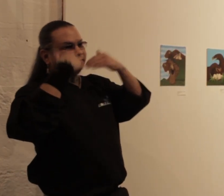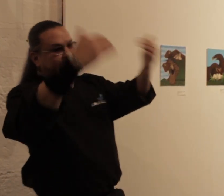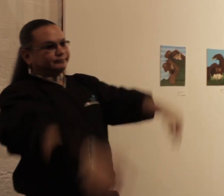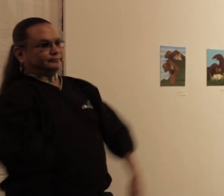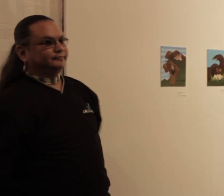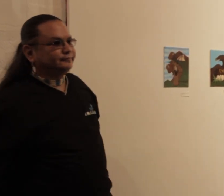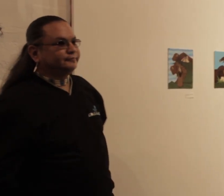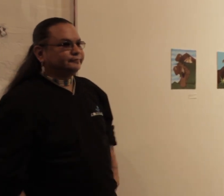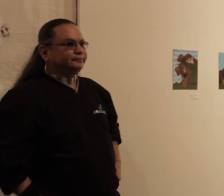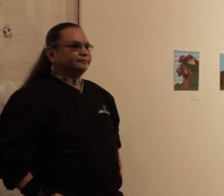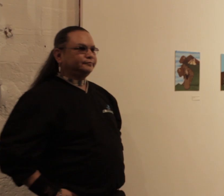So, that's it. Thanks.